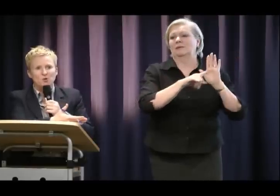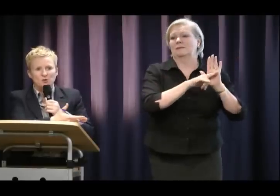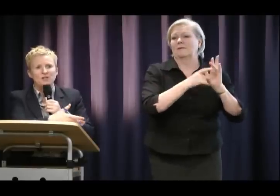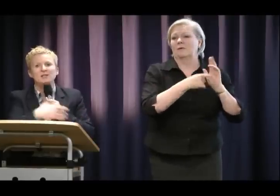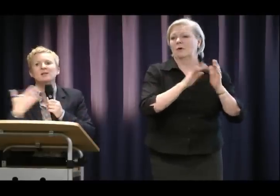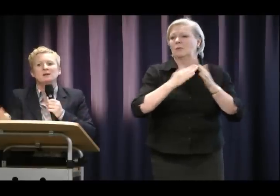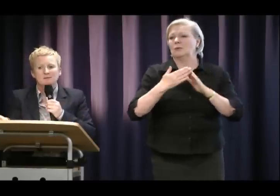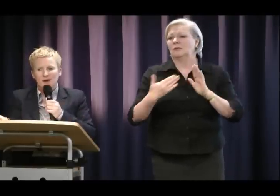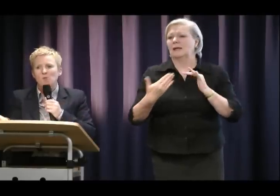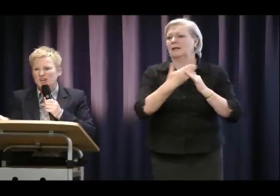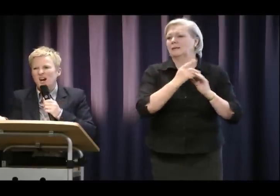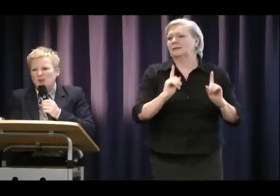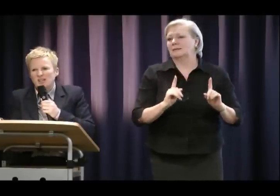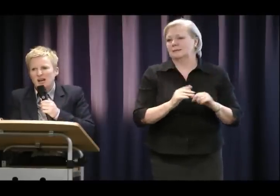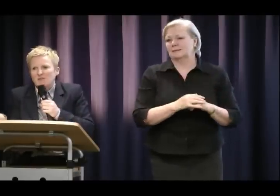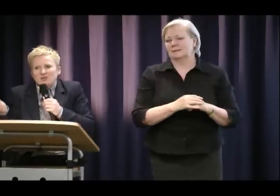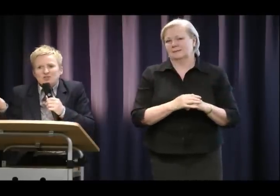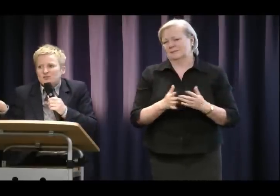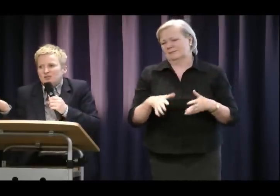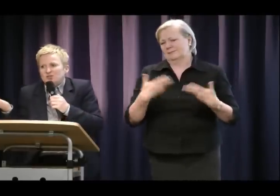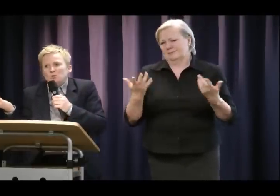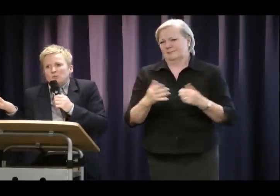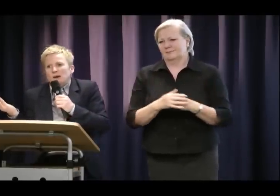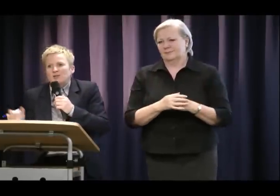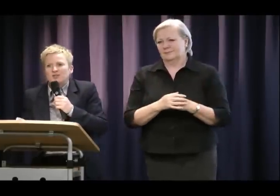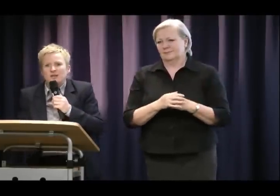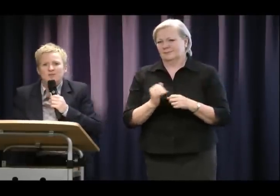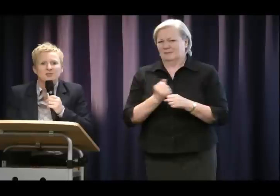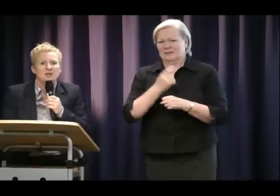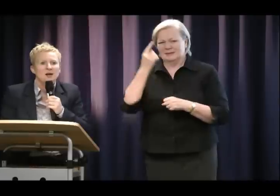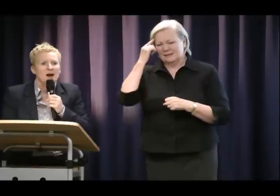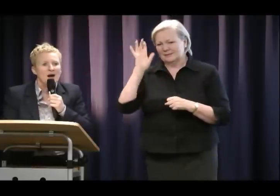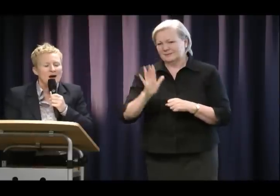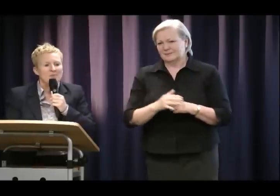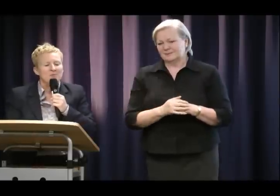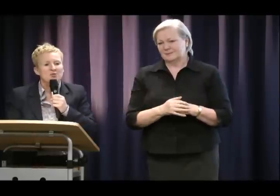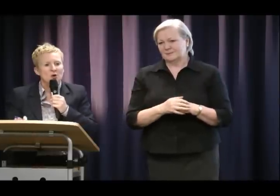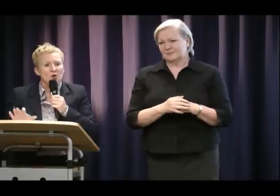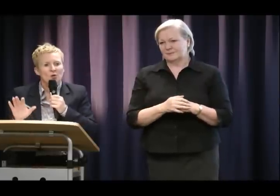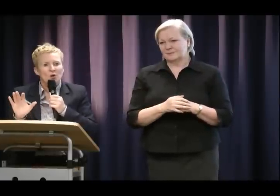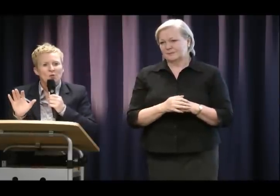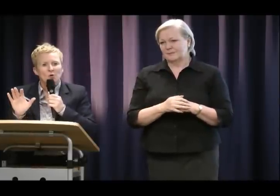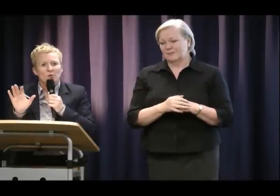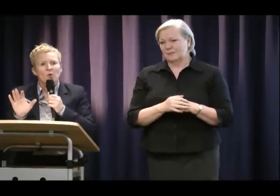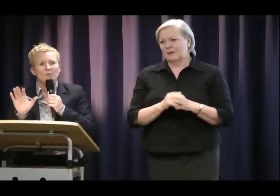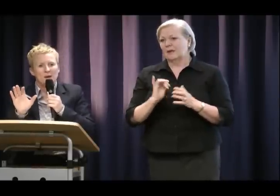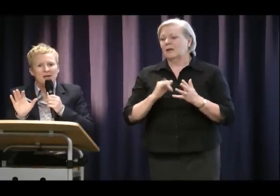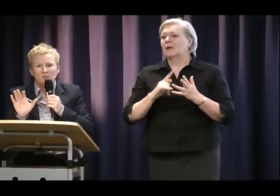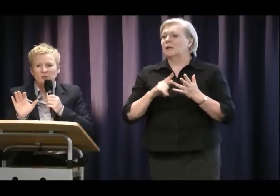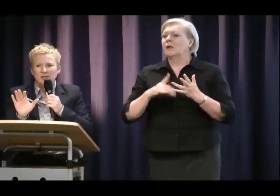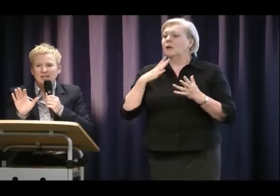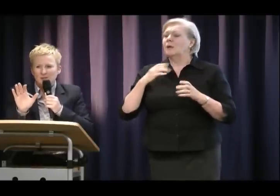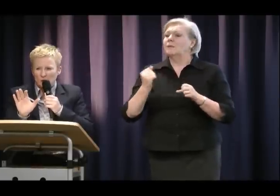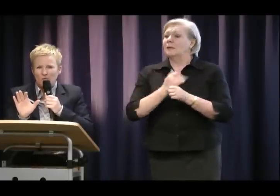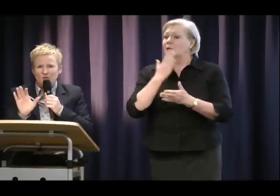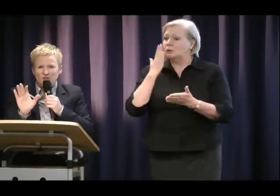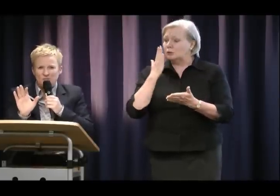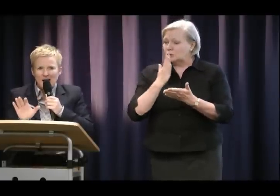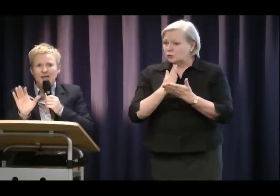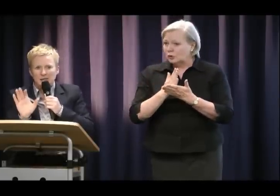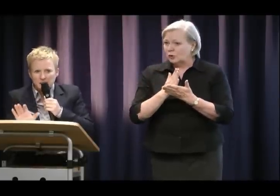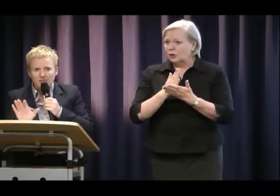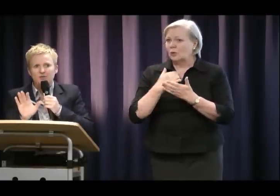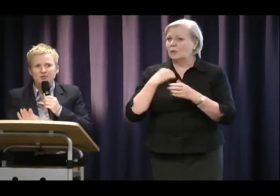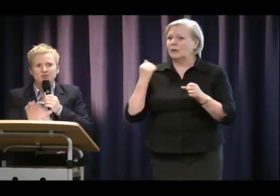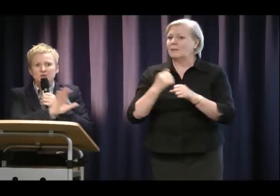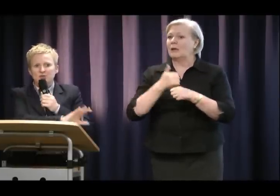the community than we currently have. It just wouldn't make sense. So we would want to make a really, you know,